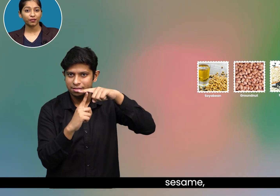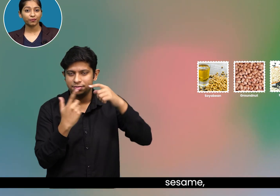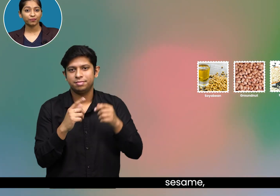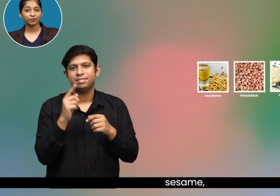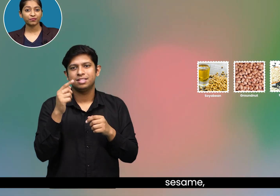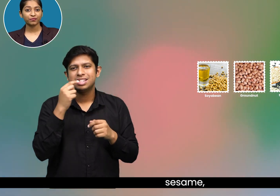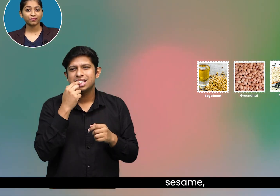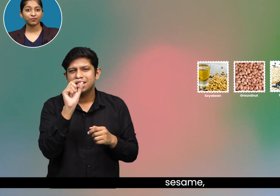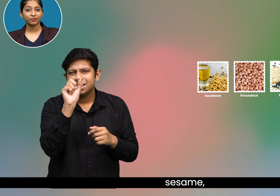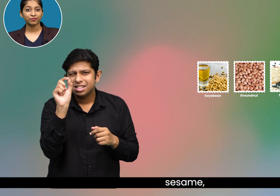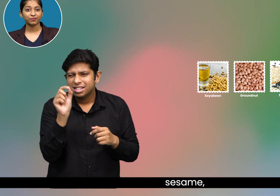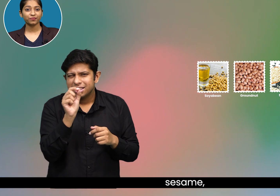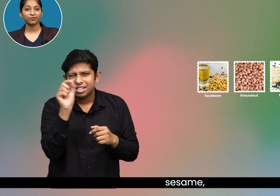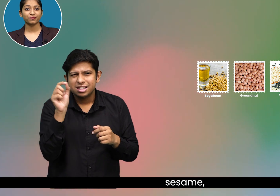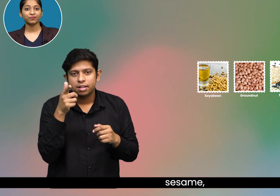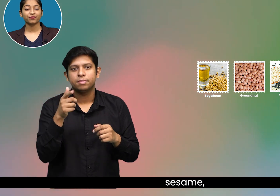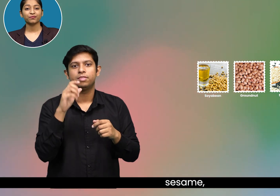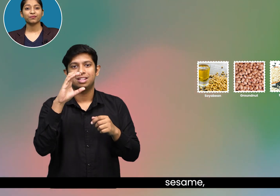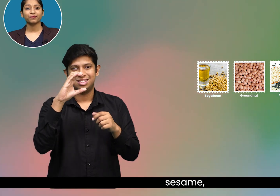sesame,